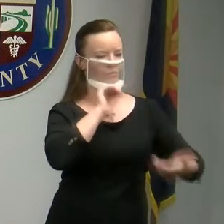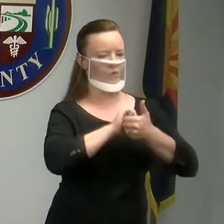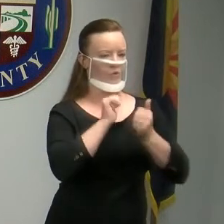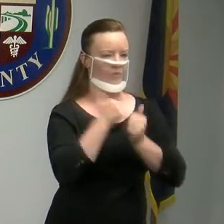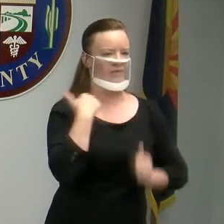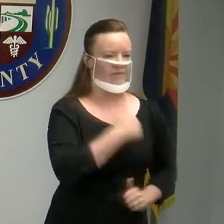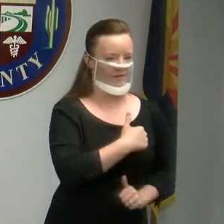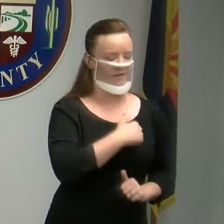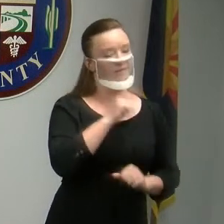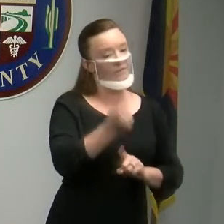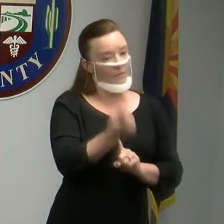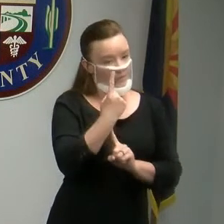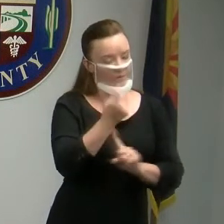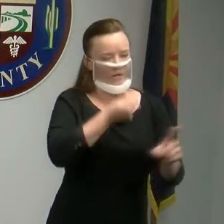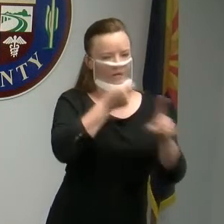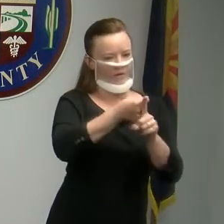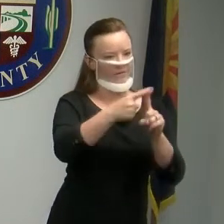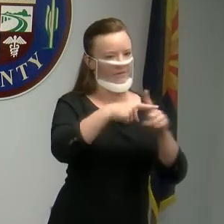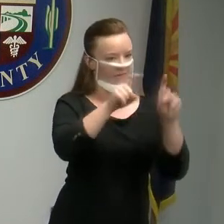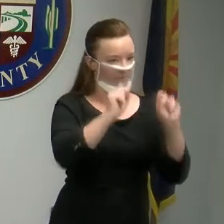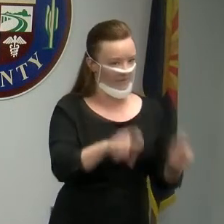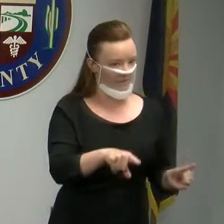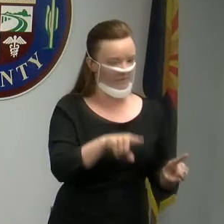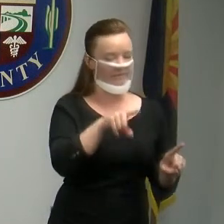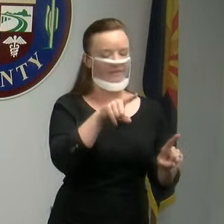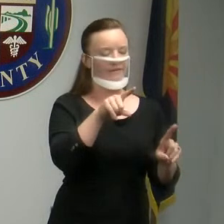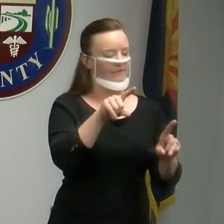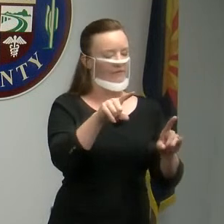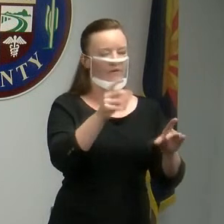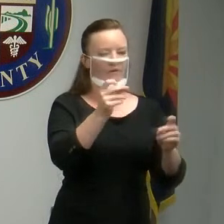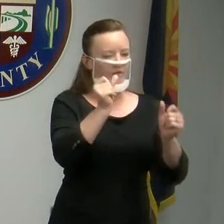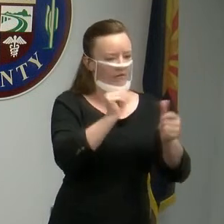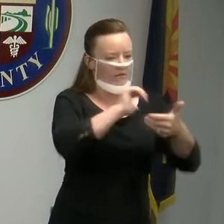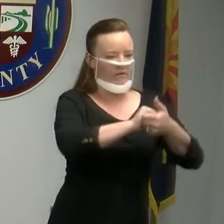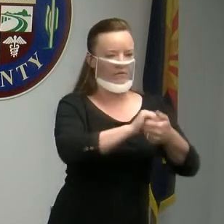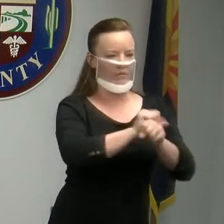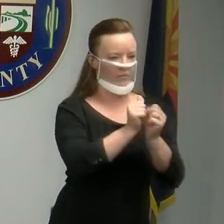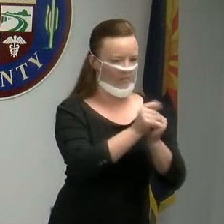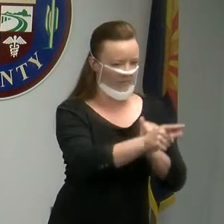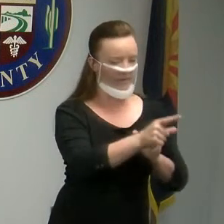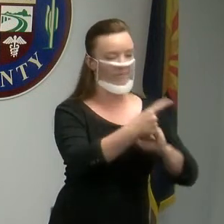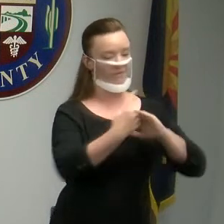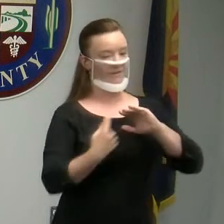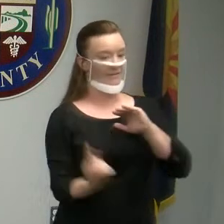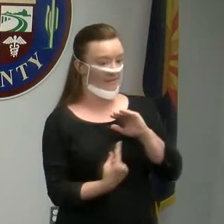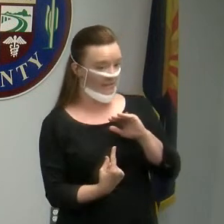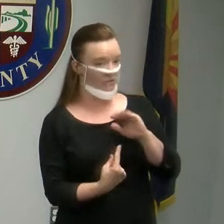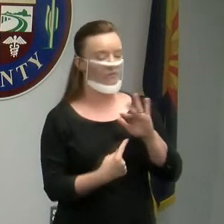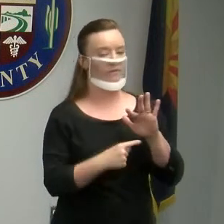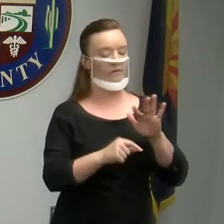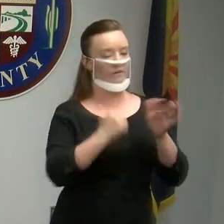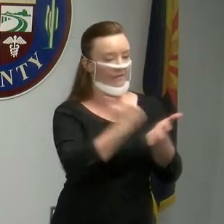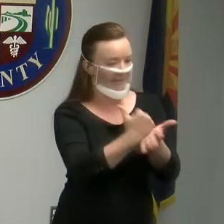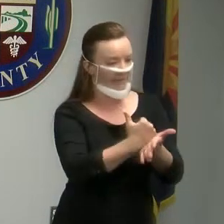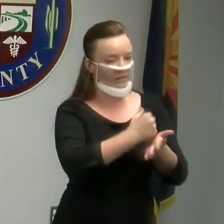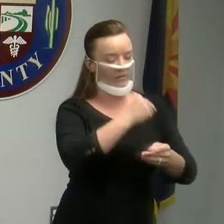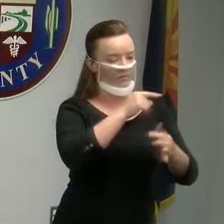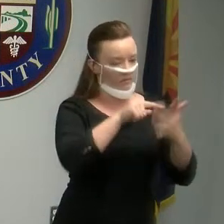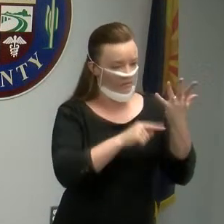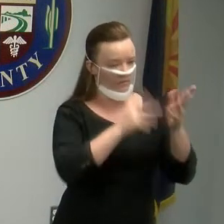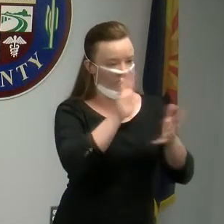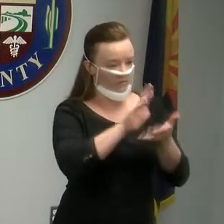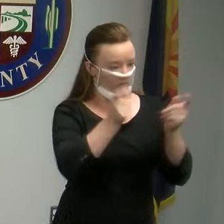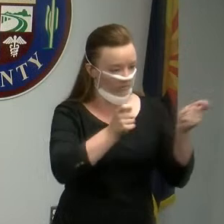or a resident, we immediately work with them to put every single person on isolation precautions. I also want to applaud them